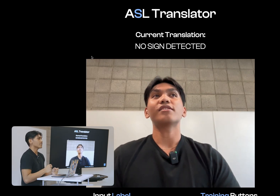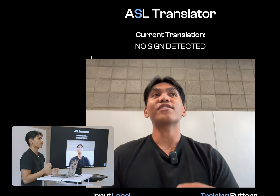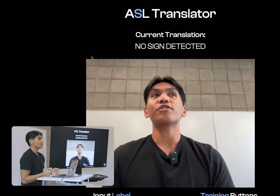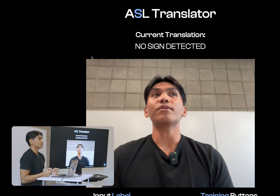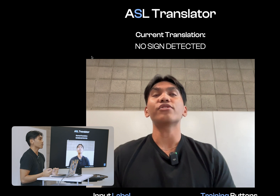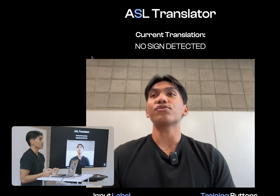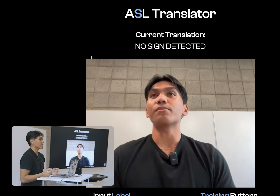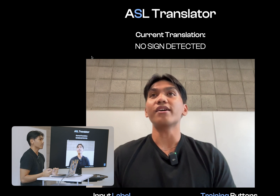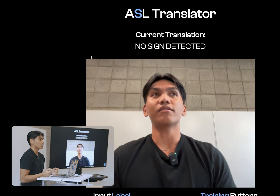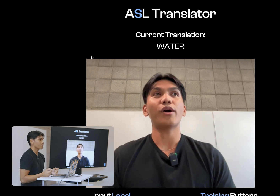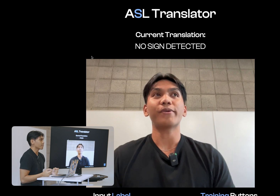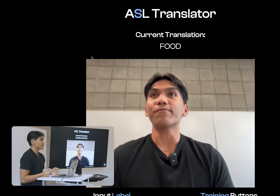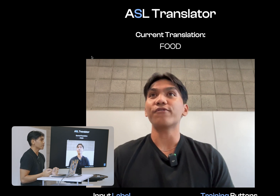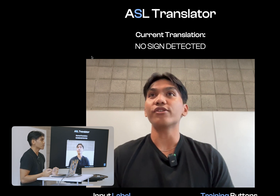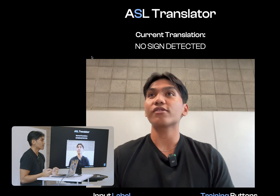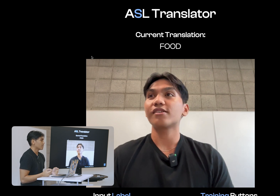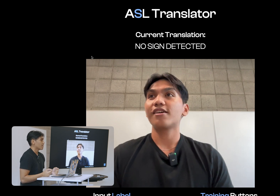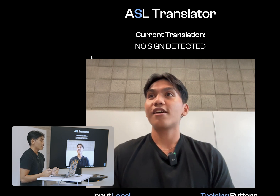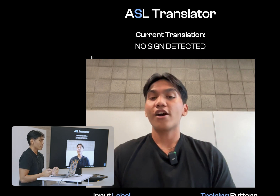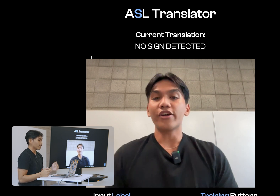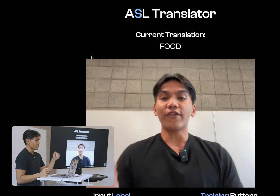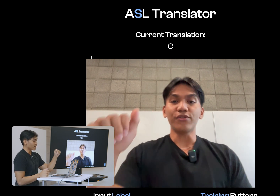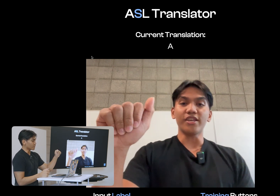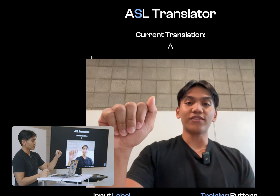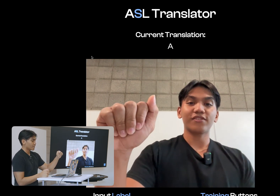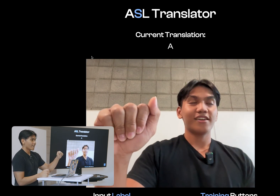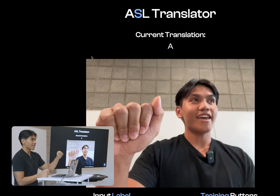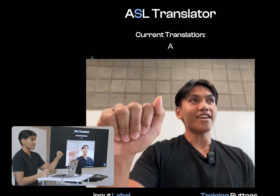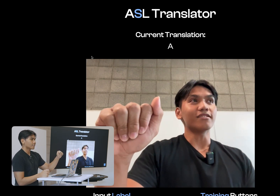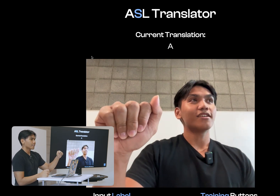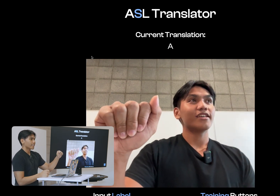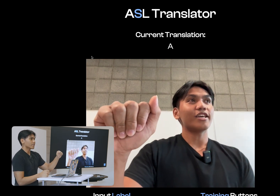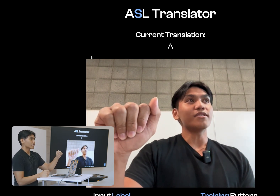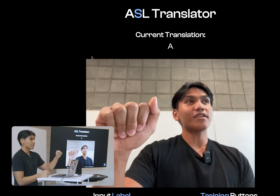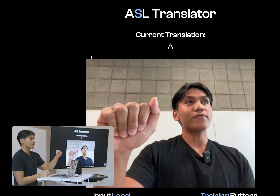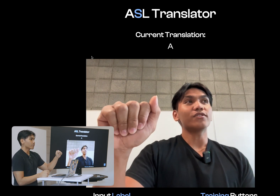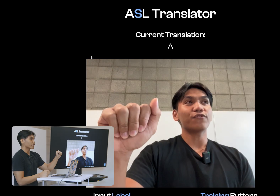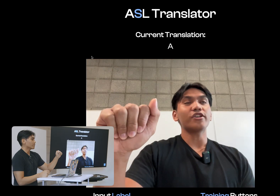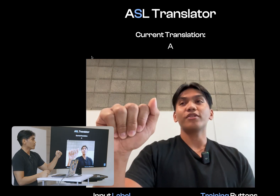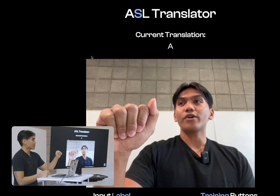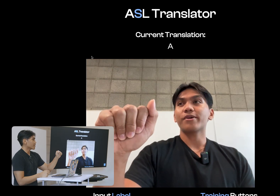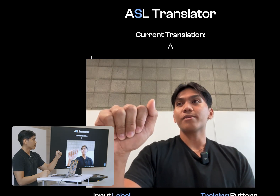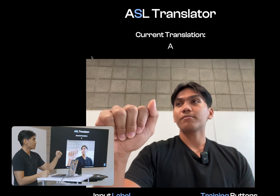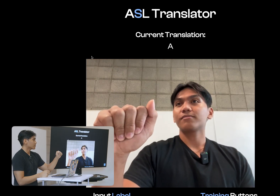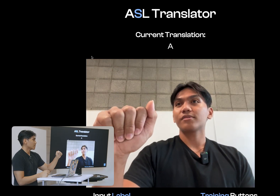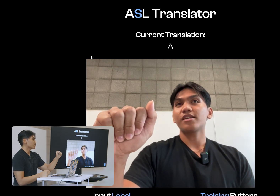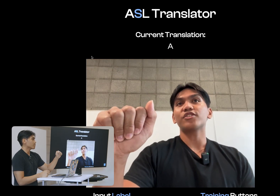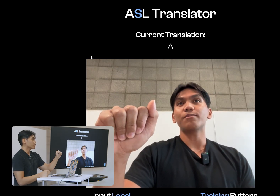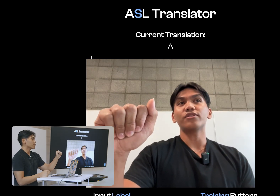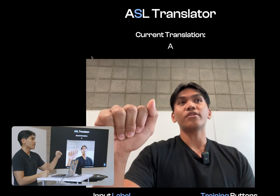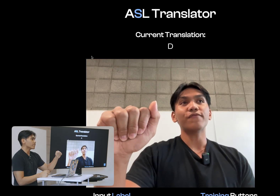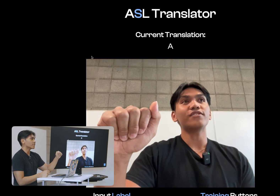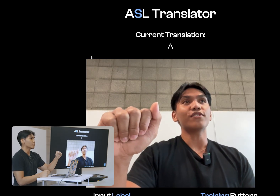label is similar to my webcam footage. All right, if I do this, A, that means every single frame in the webcam